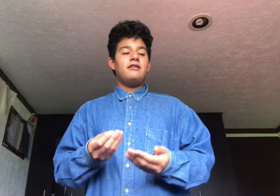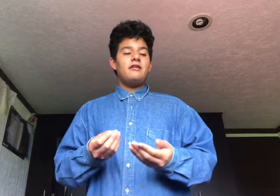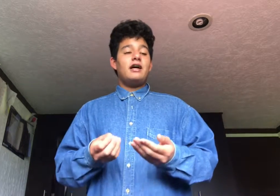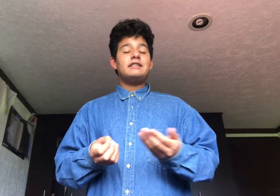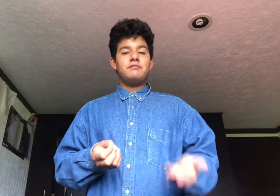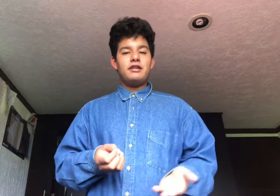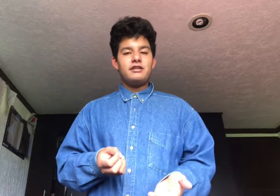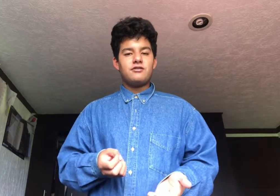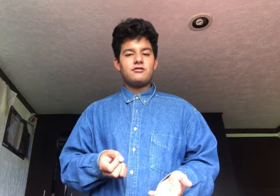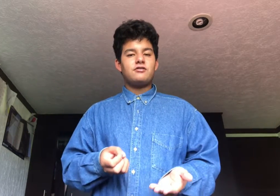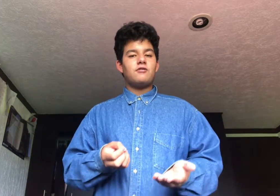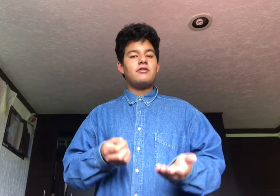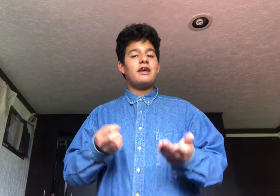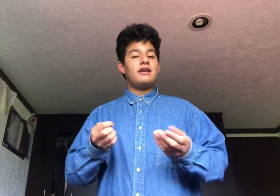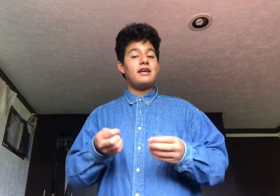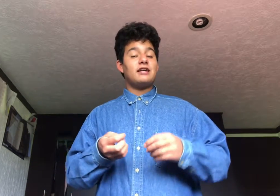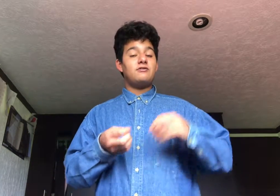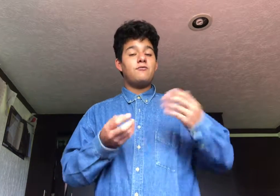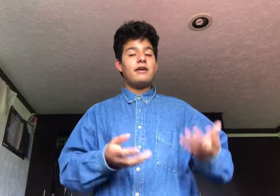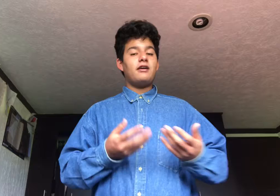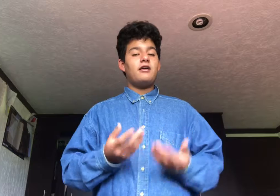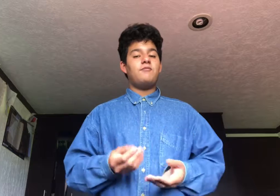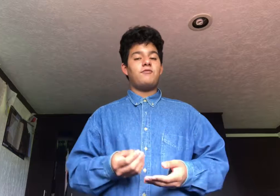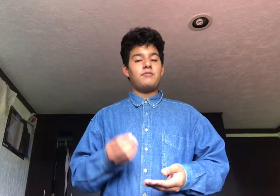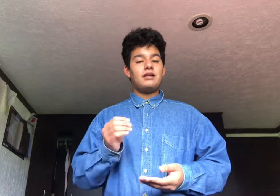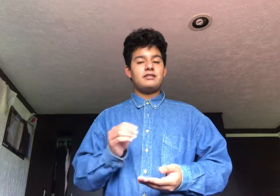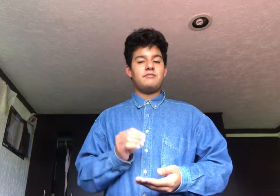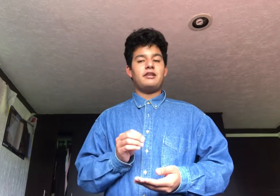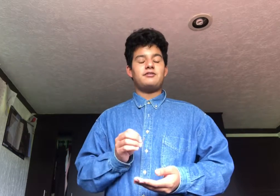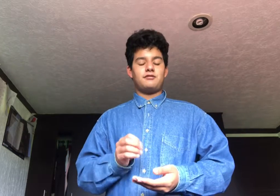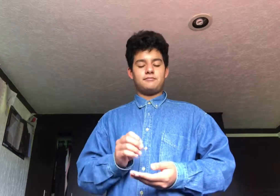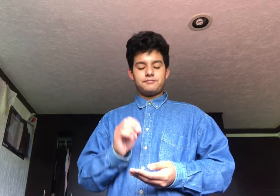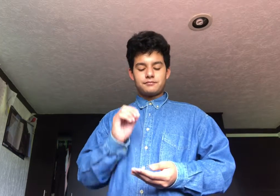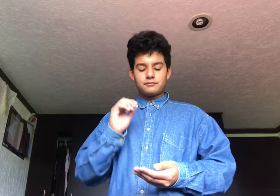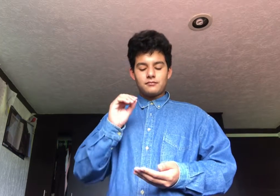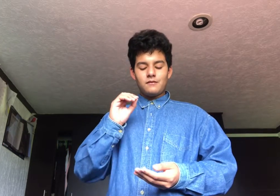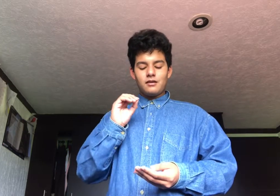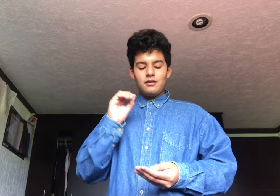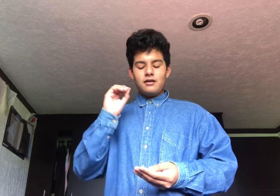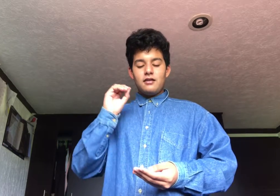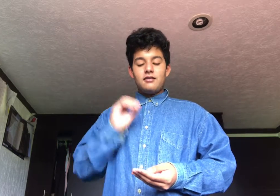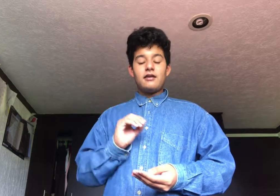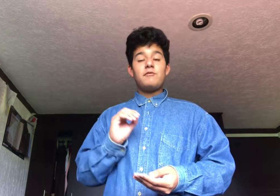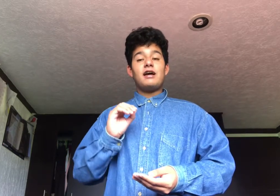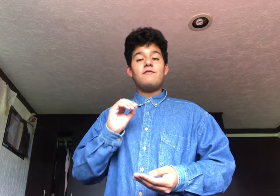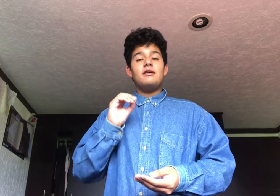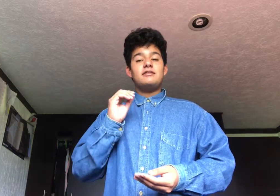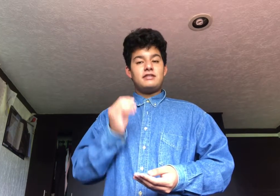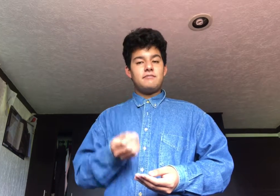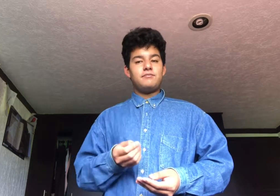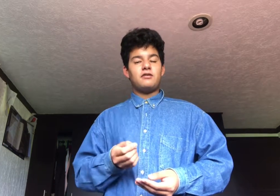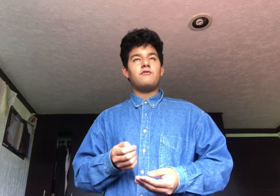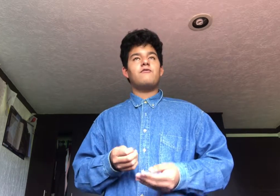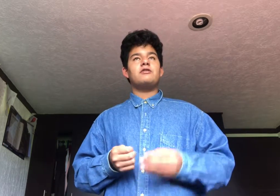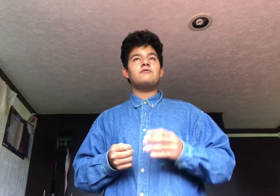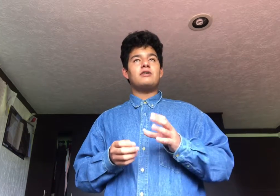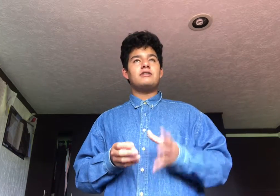a simulation. So he has to wake up from that simulation. Then we have steampunk, which was